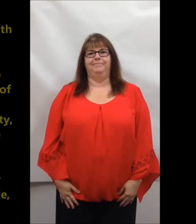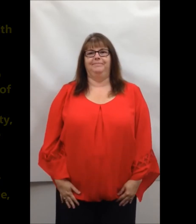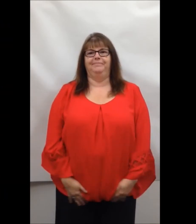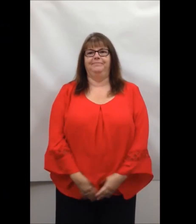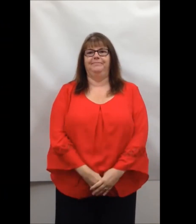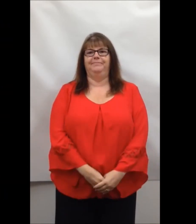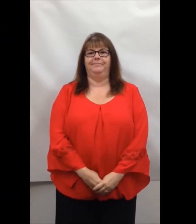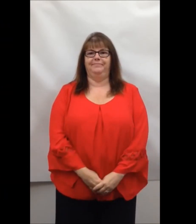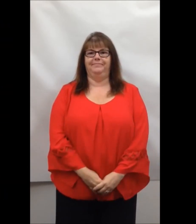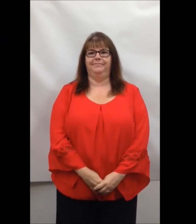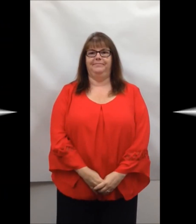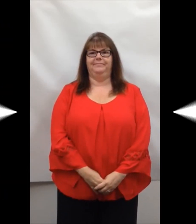Good